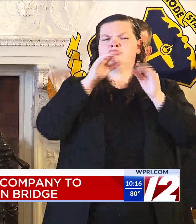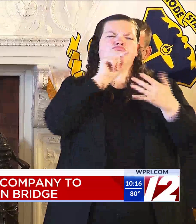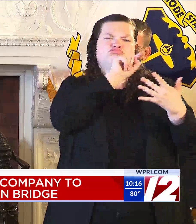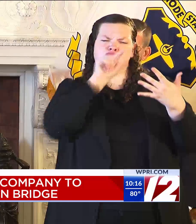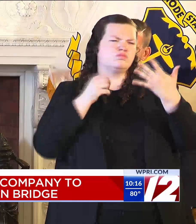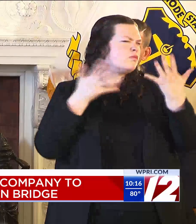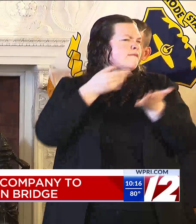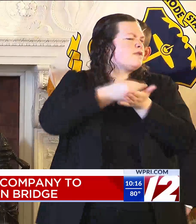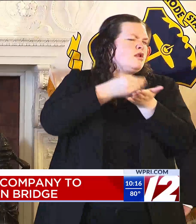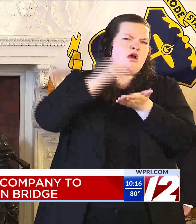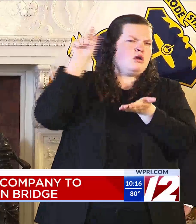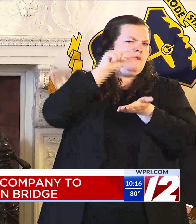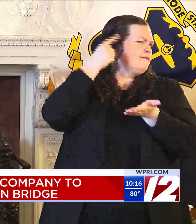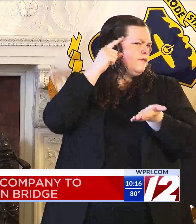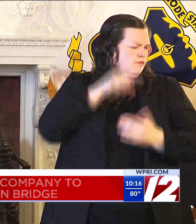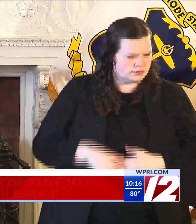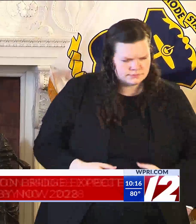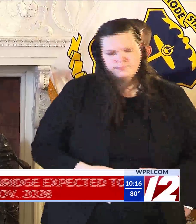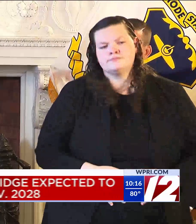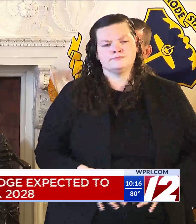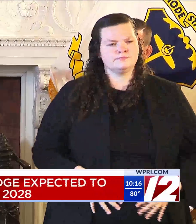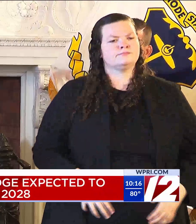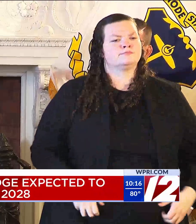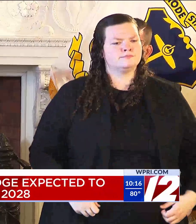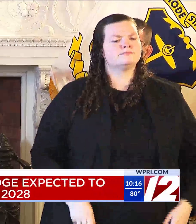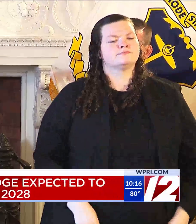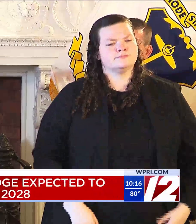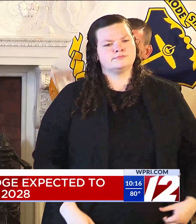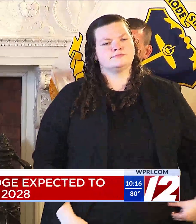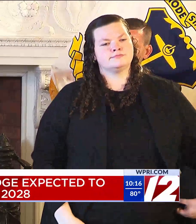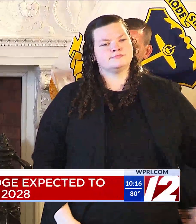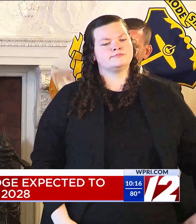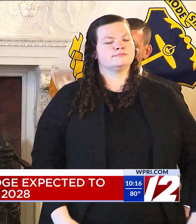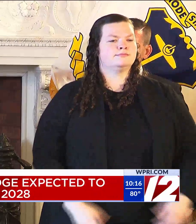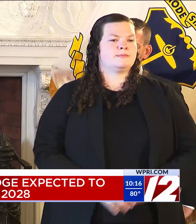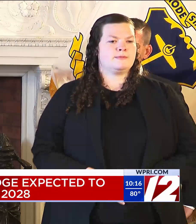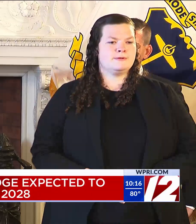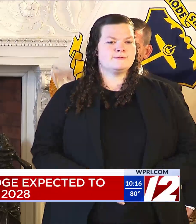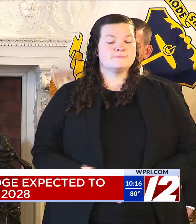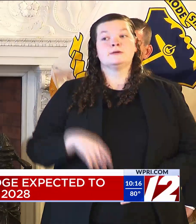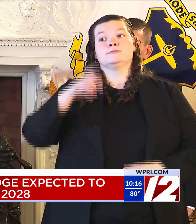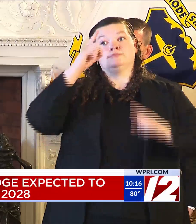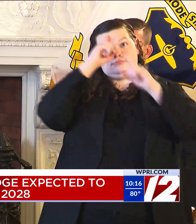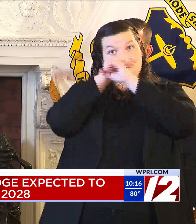Because of the cost came within what we budgeted for this project,